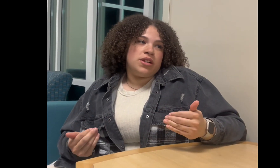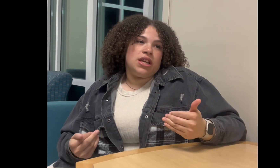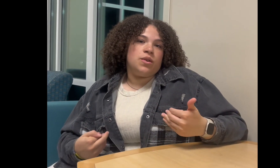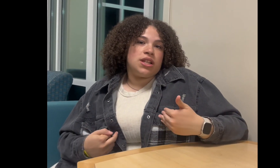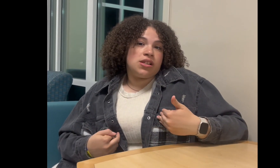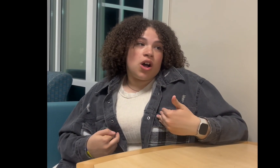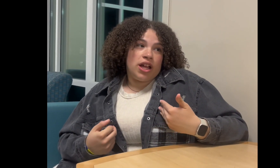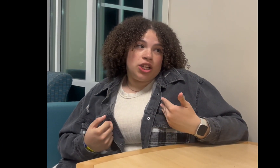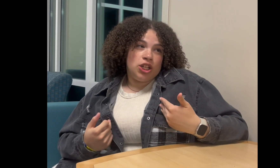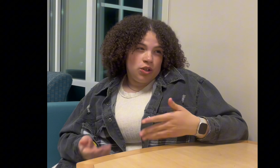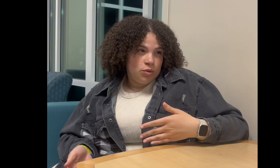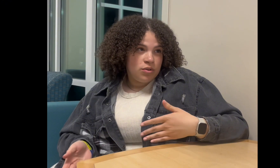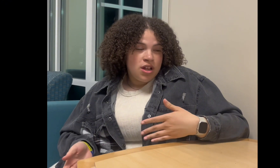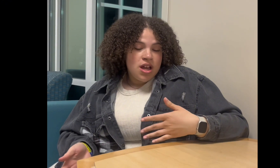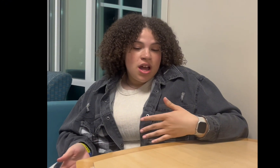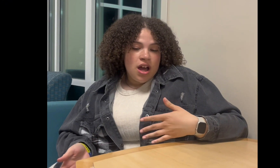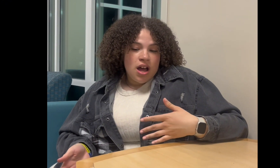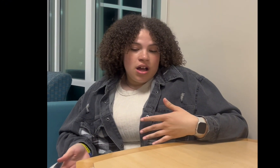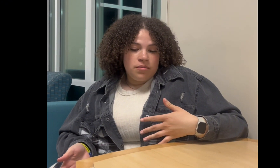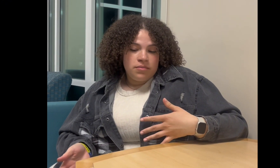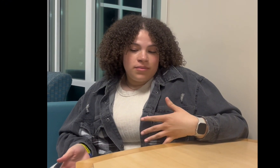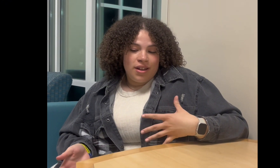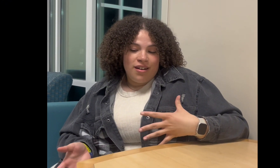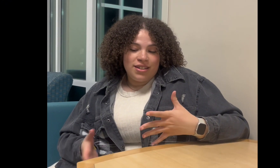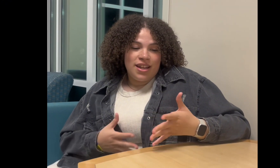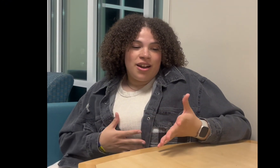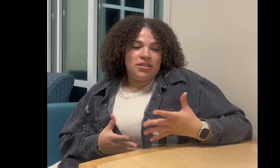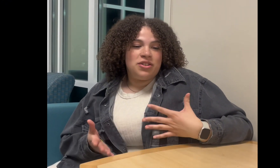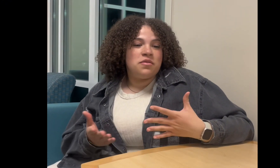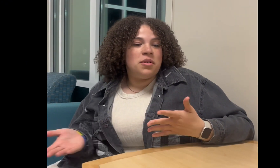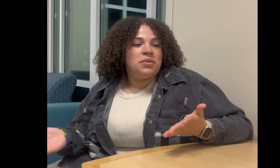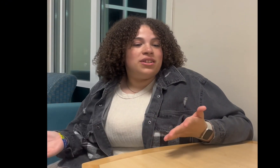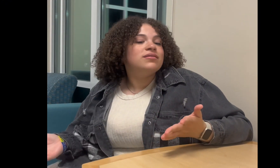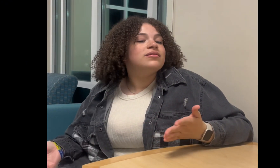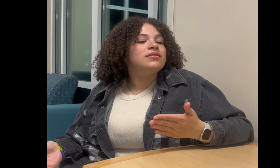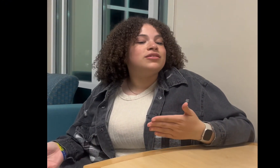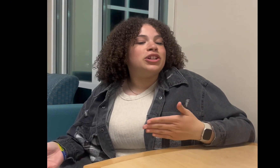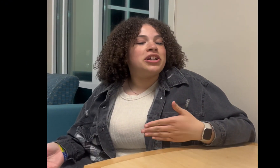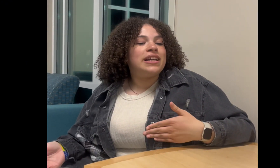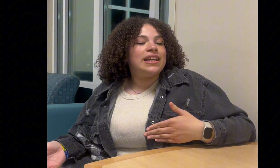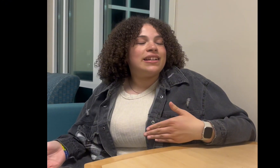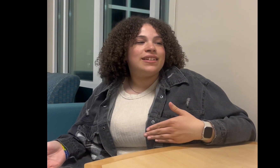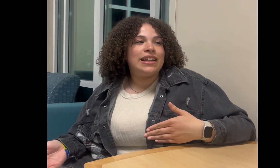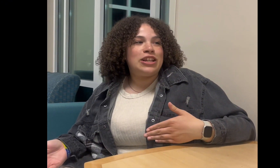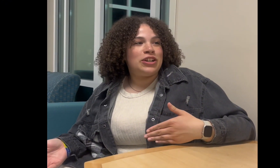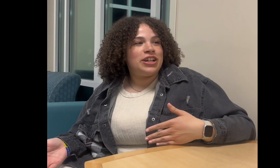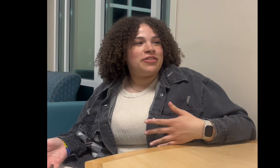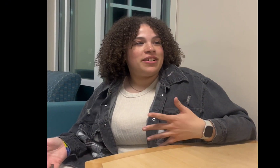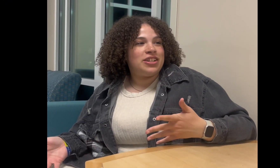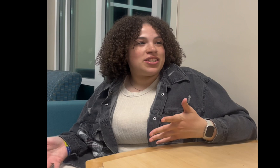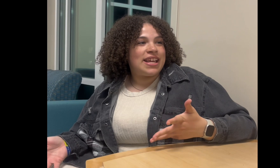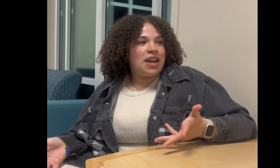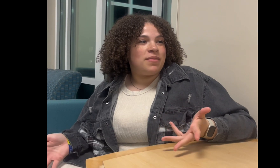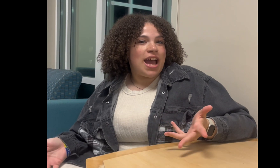language. That's all I knew. And honestly, I really don't remember learning it either. It really just came